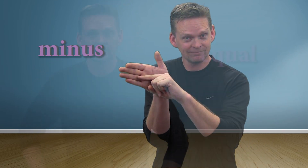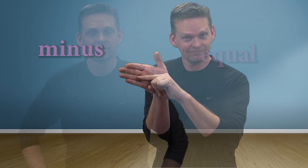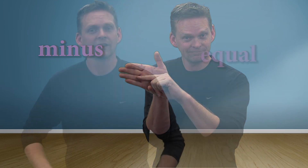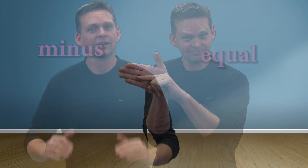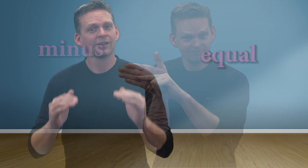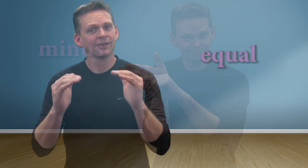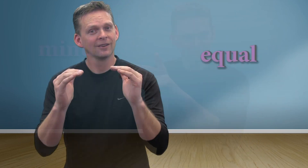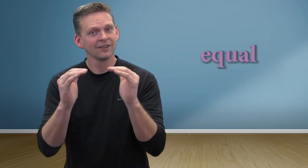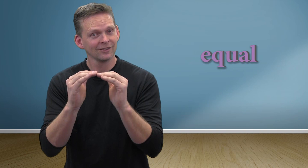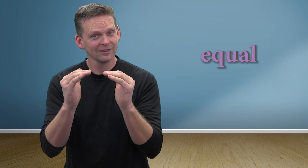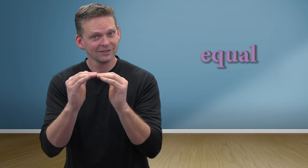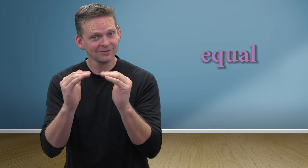equal,